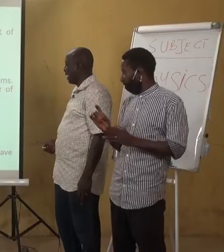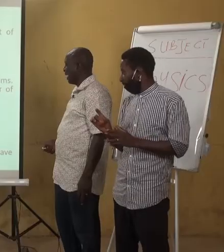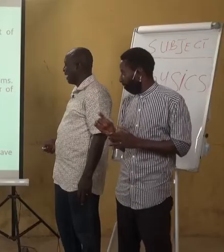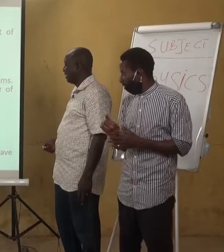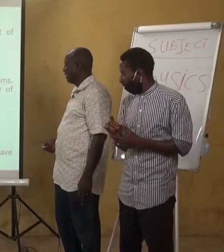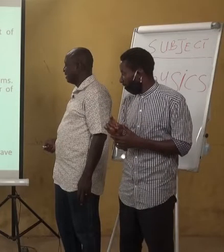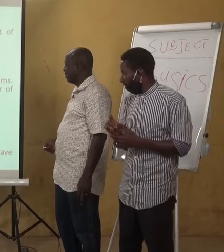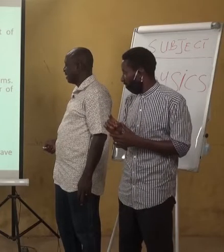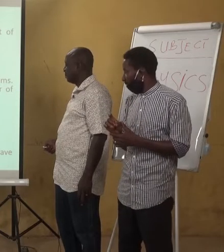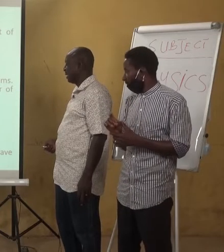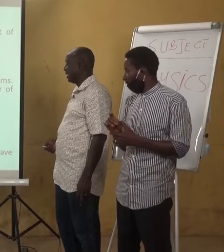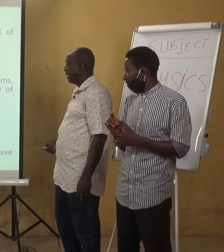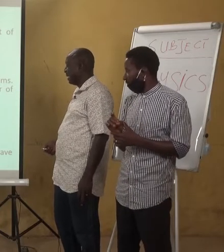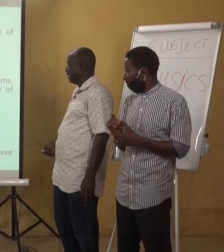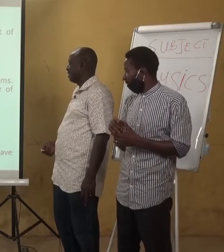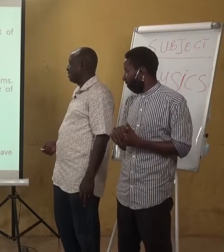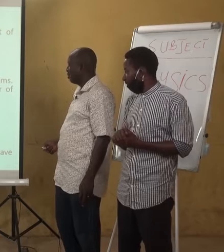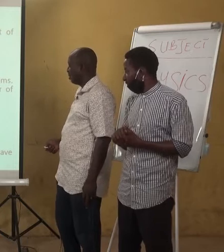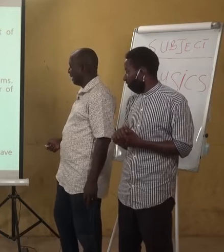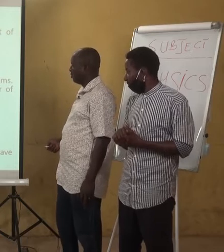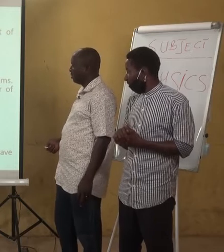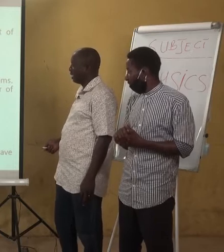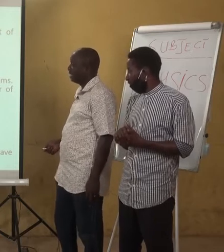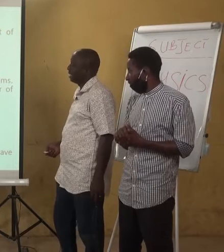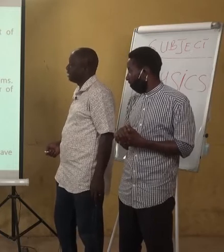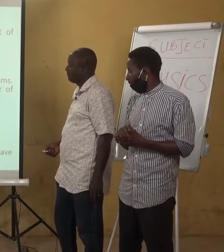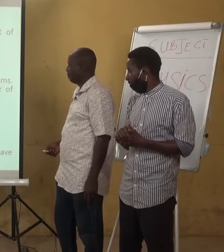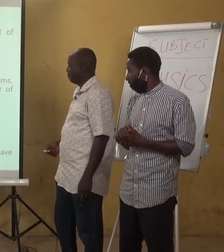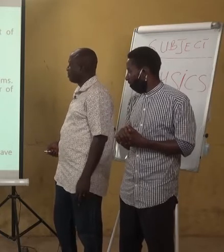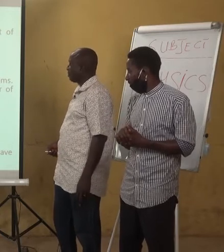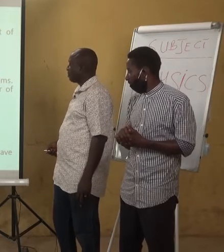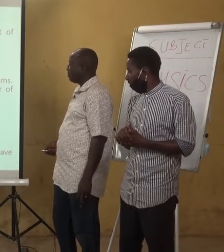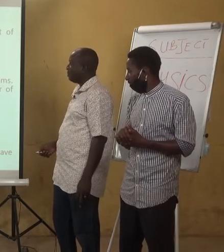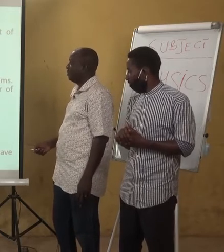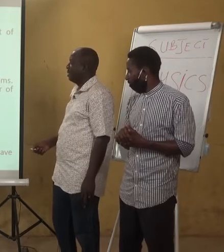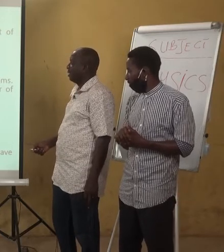to N divided by 8, or N over 8.